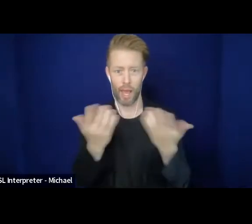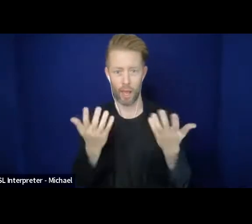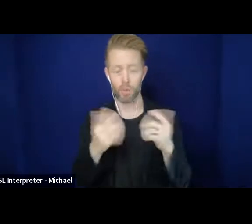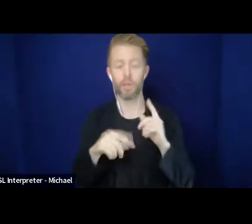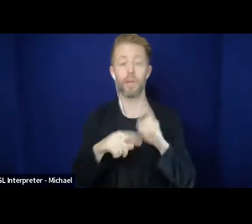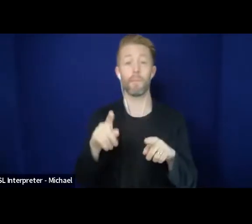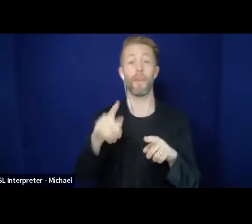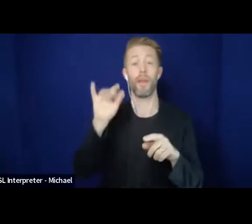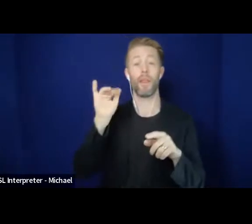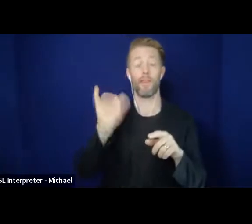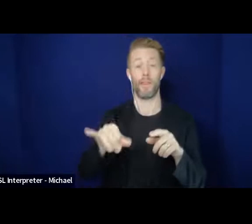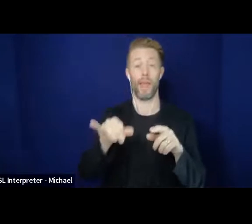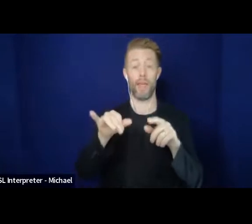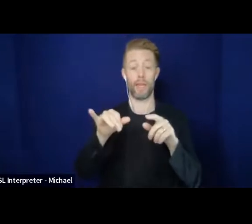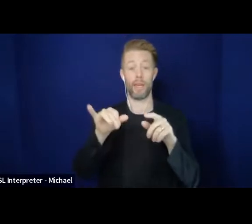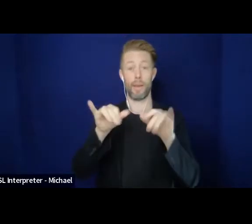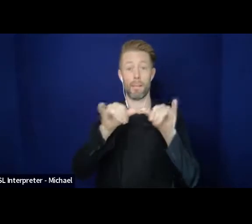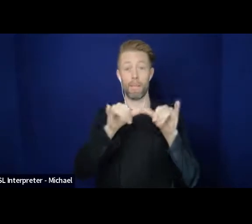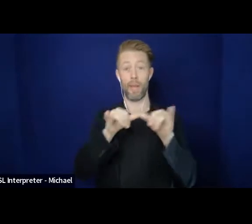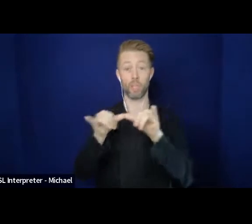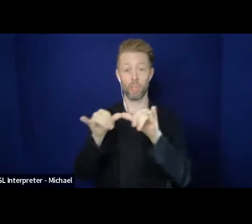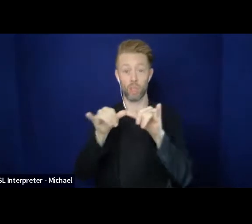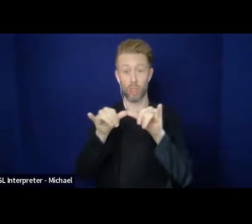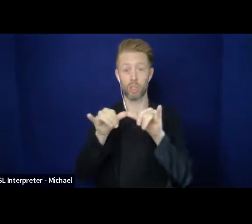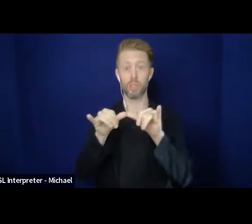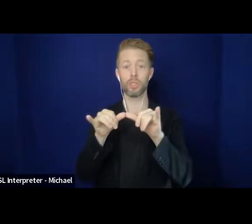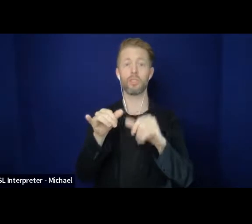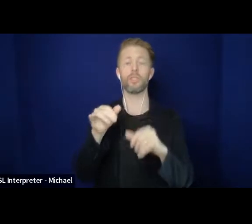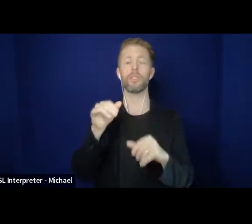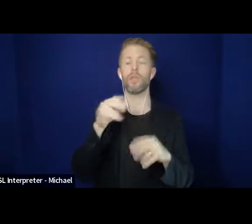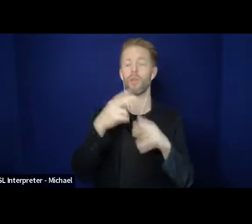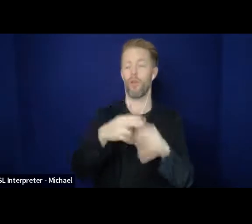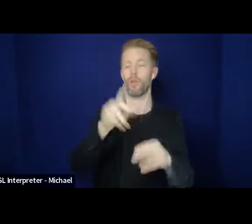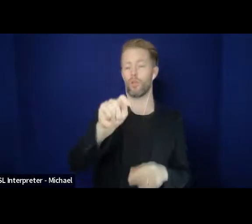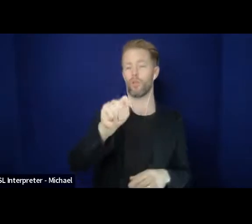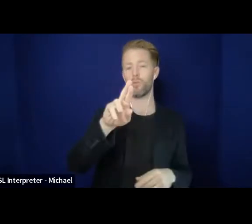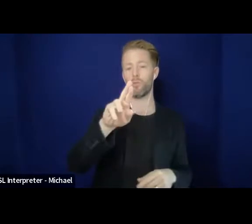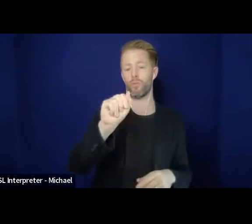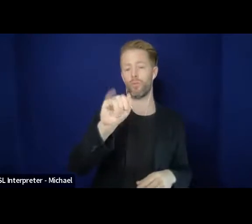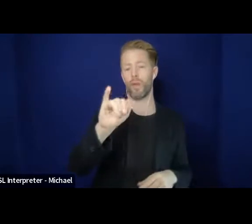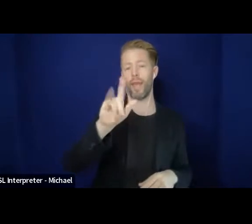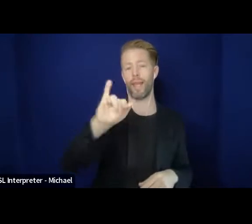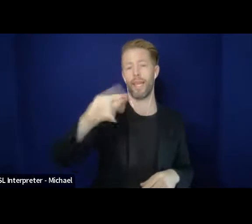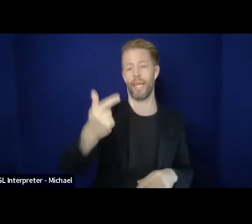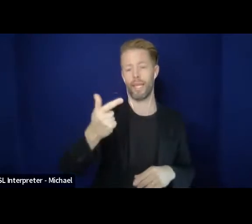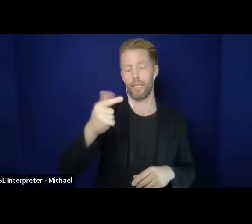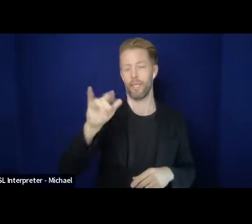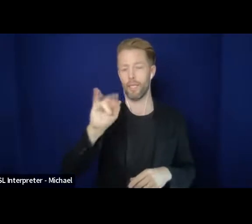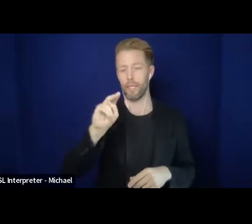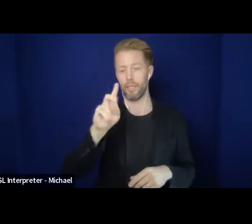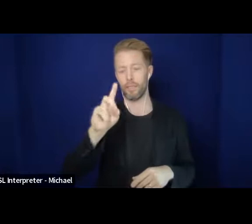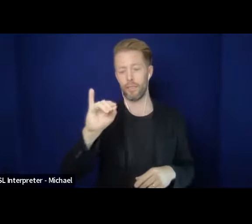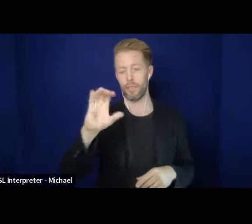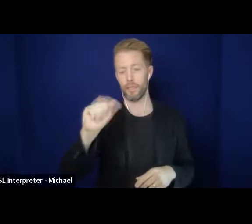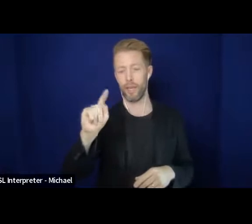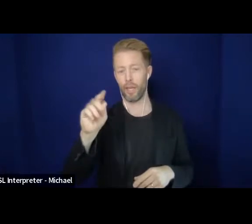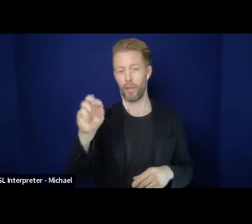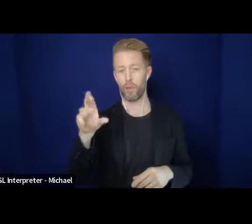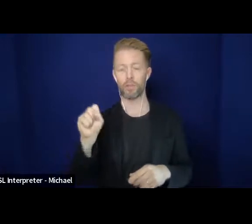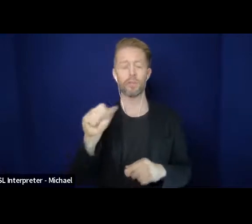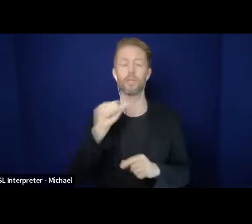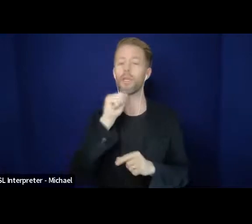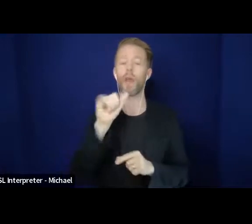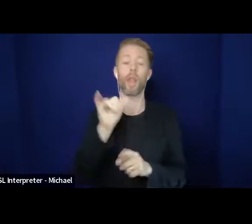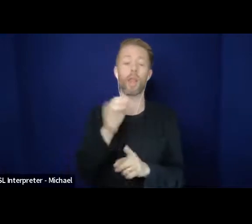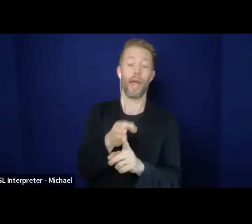metrics they're trailing indicators, right? They're used not at the outset to understand what might need to be given